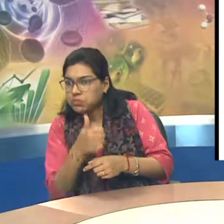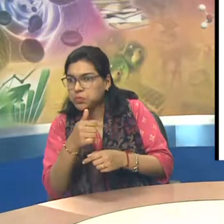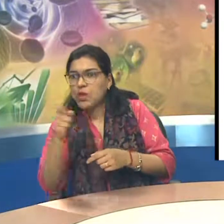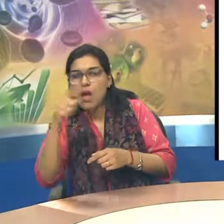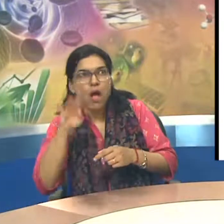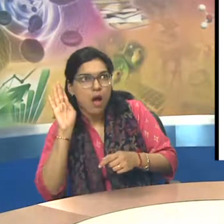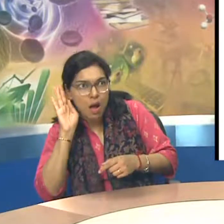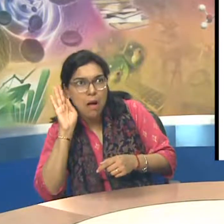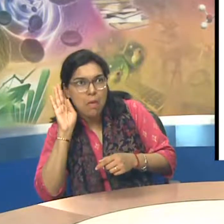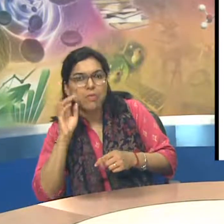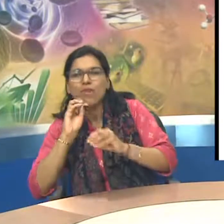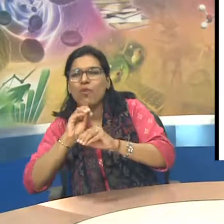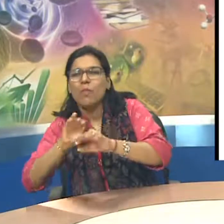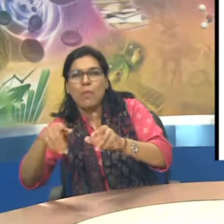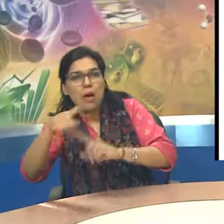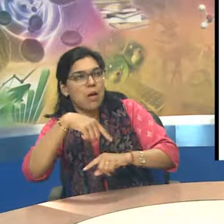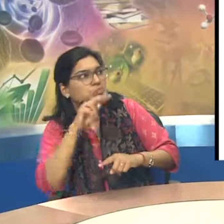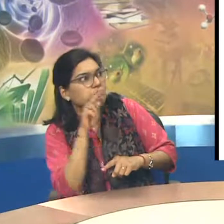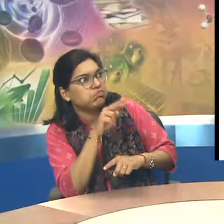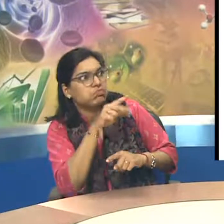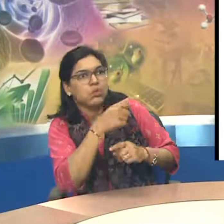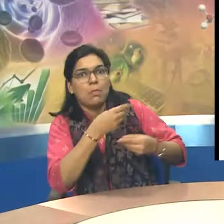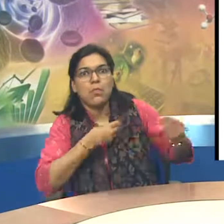efficiently as well as